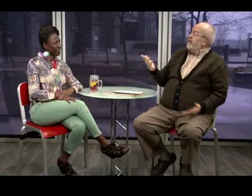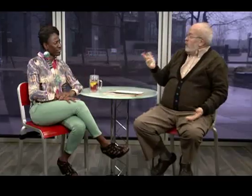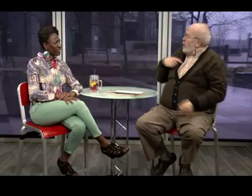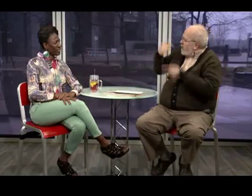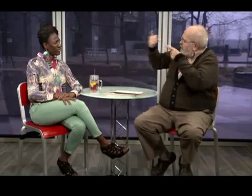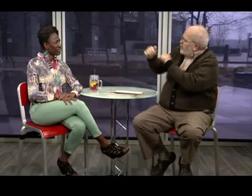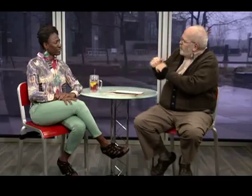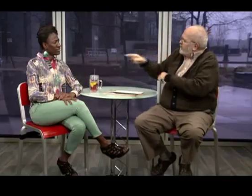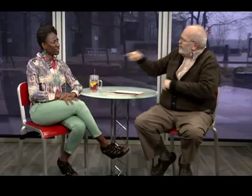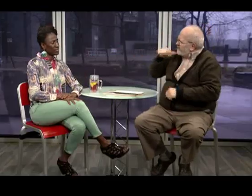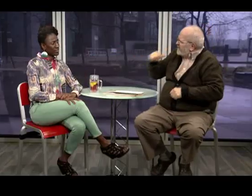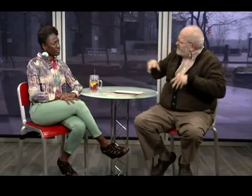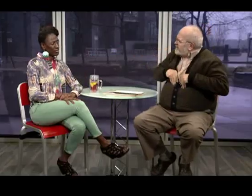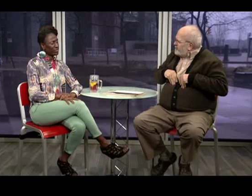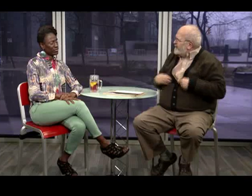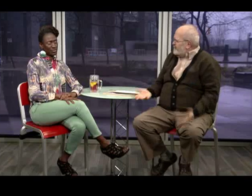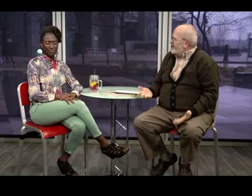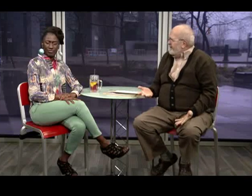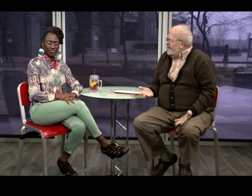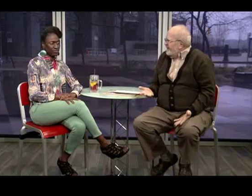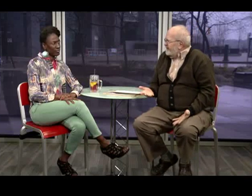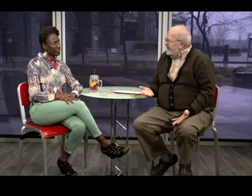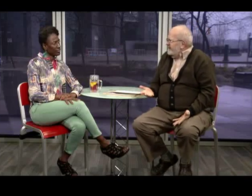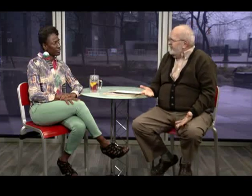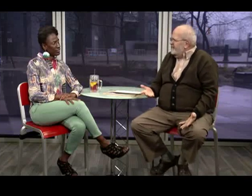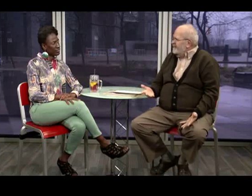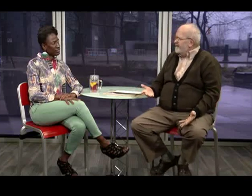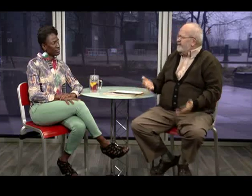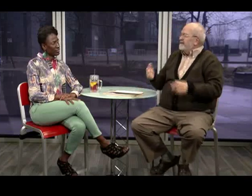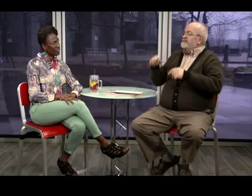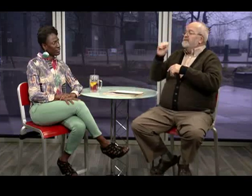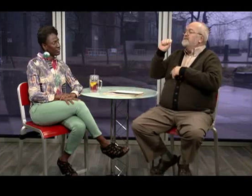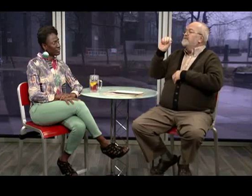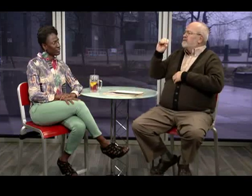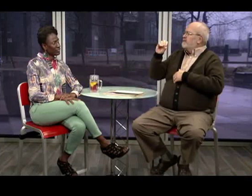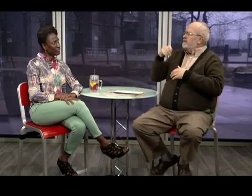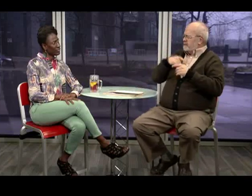That's just not acceptable. Yeah, I agree, it's not acceptable.